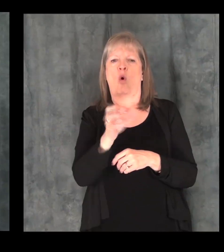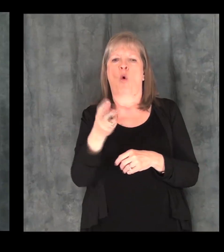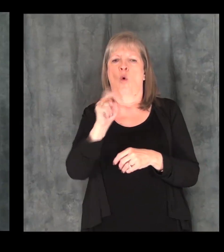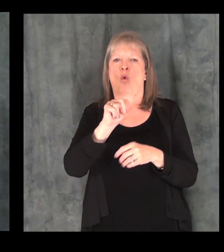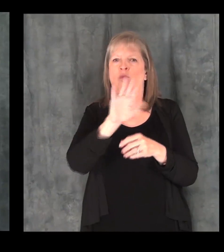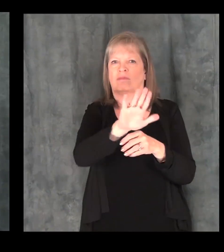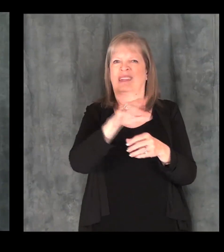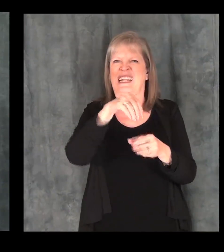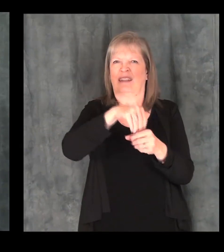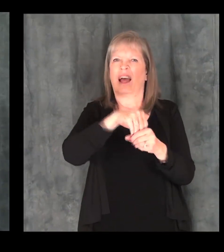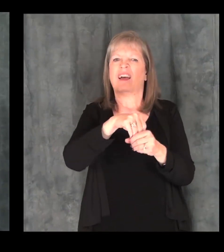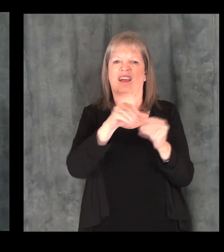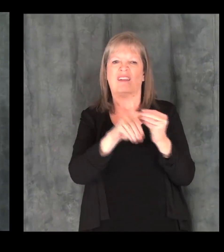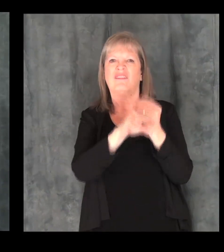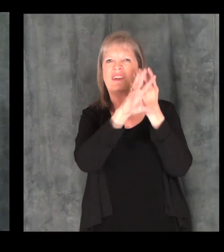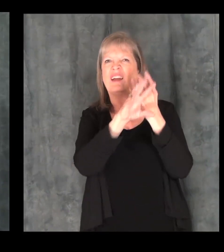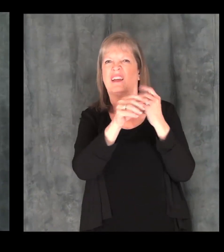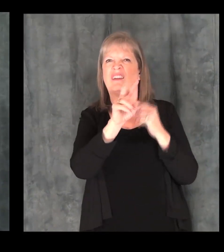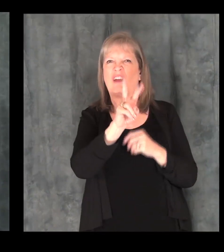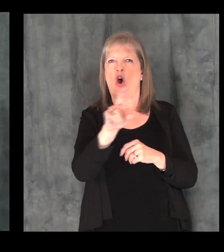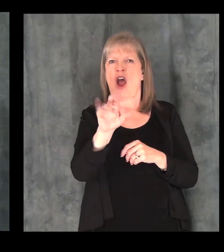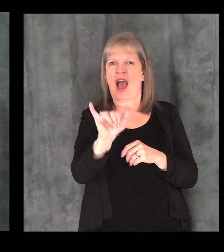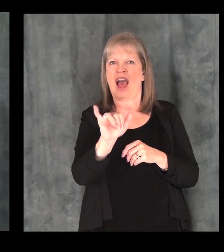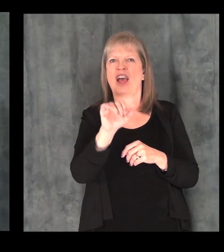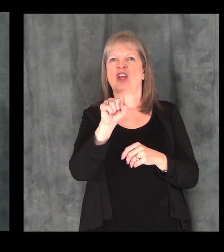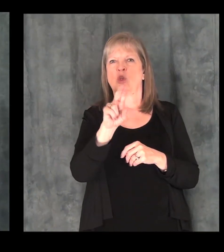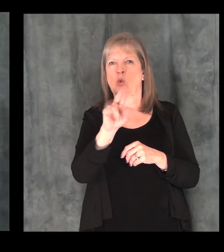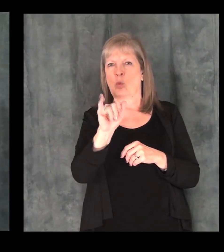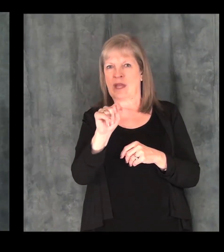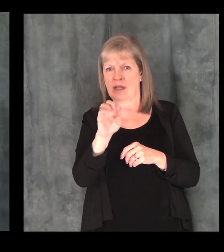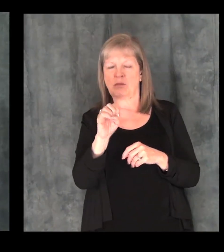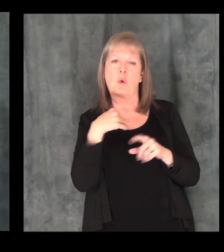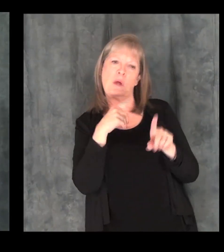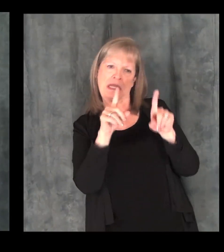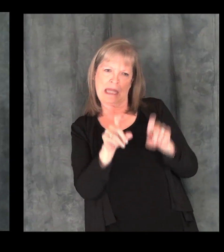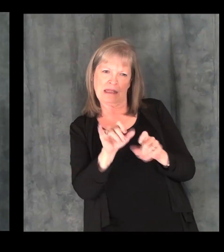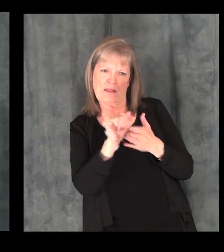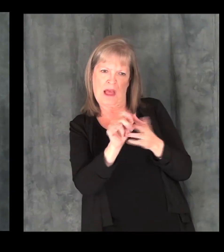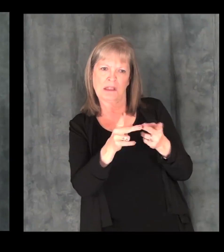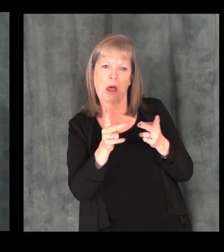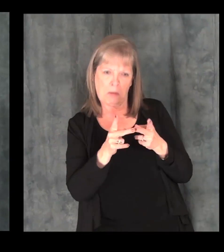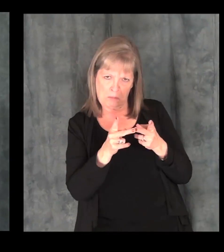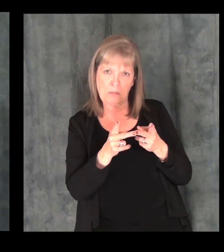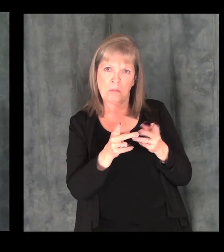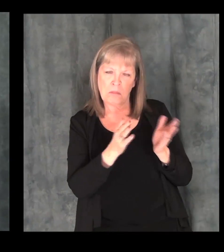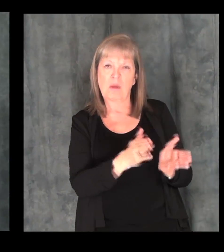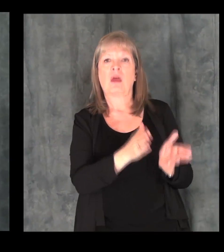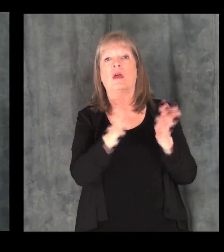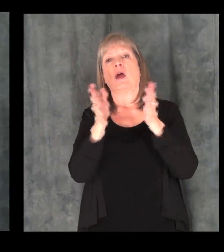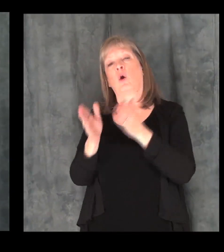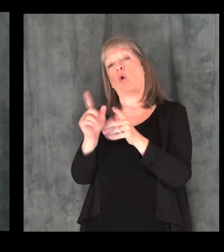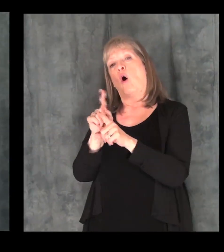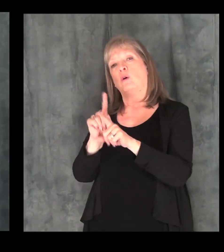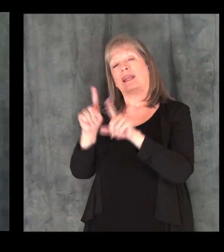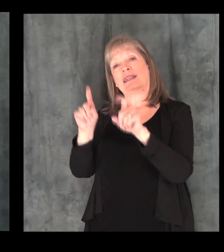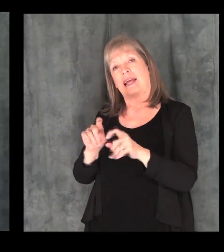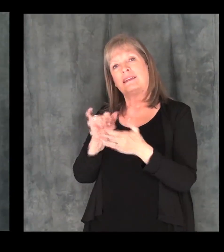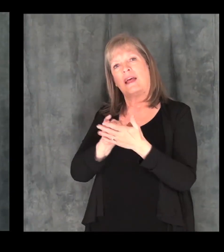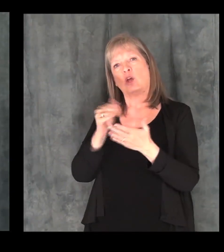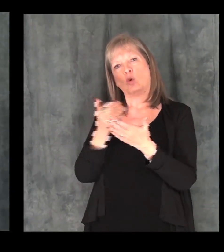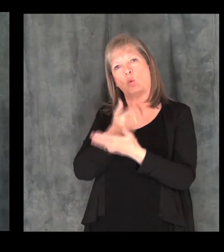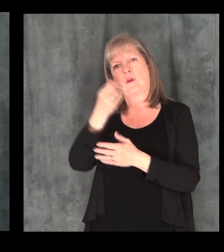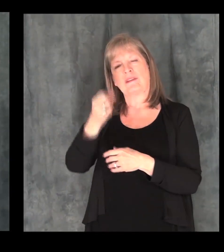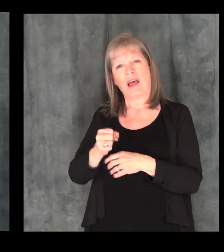remote interpreting suite. So we tested that facility. We also tested the facility of the New South